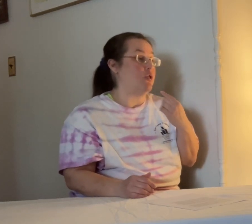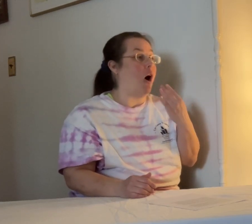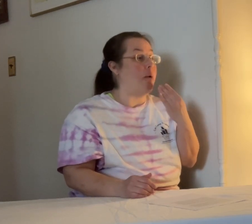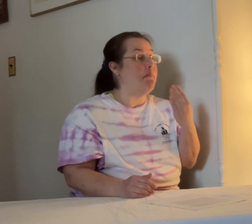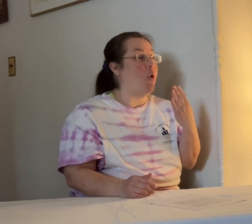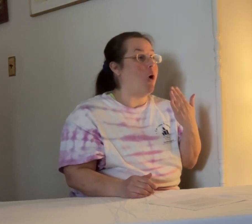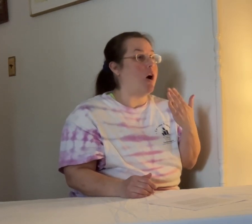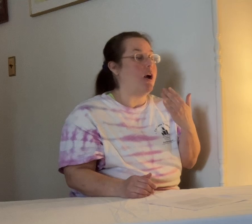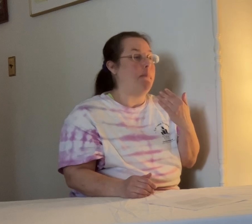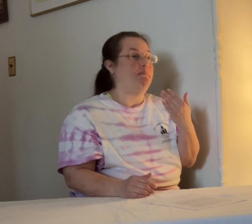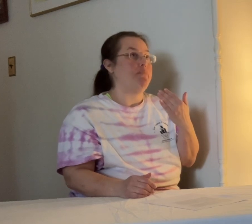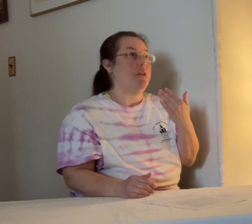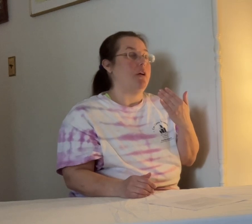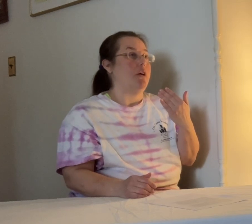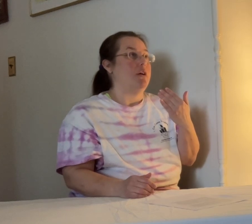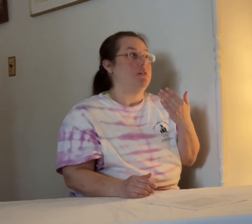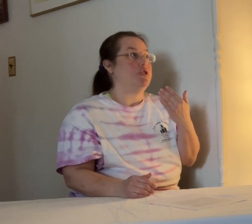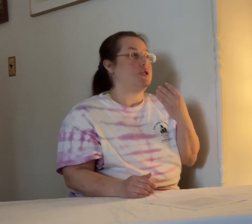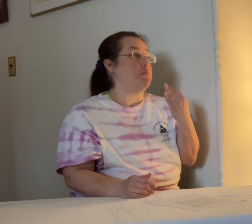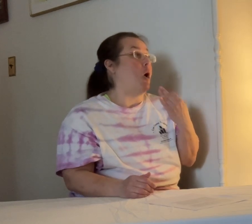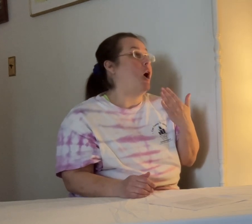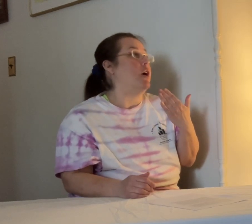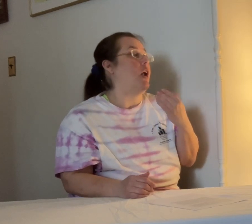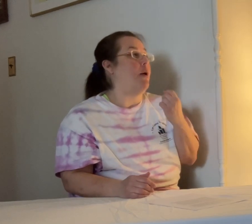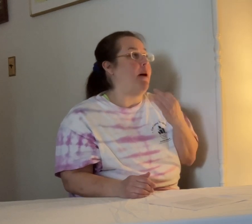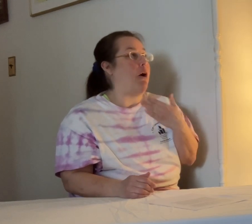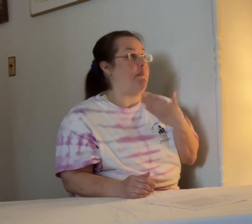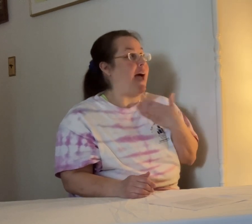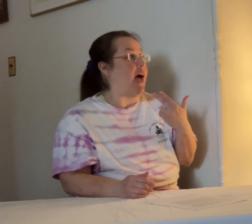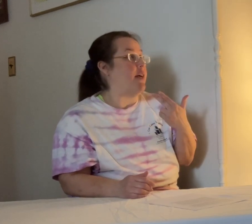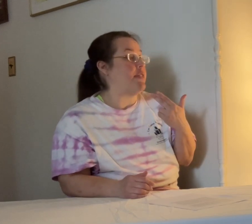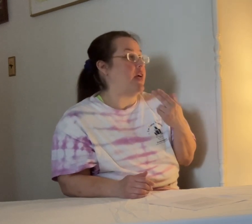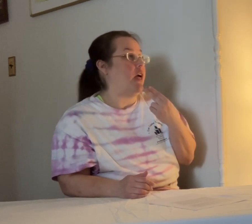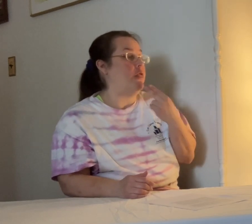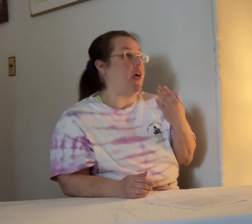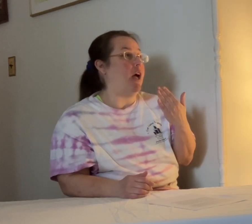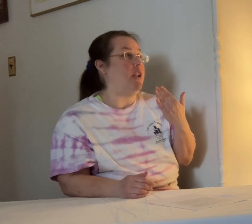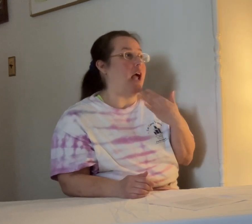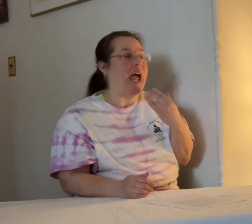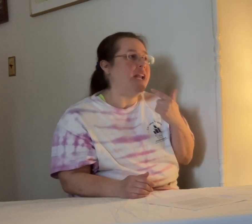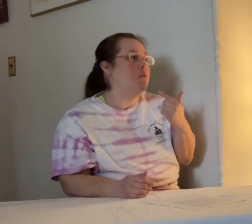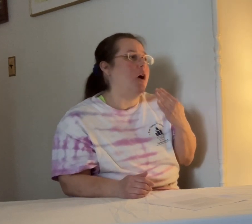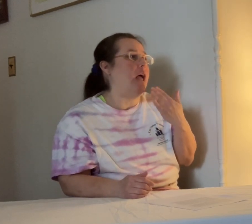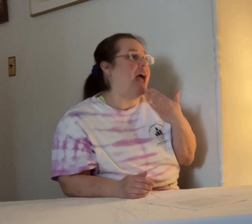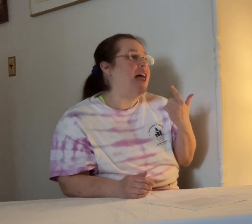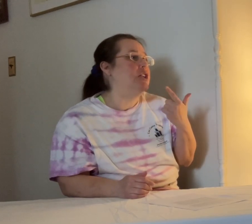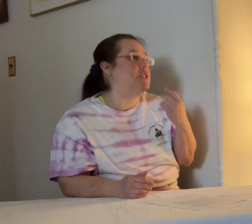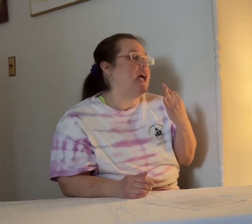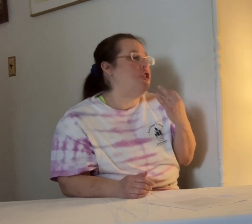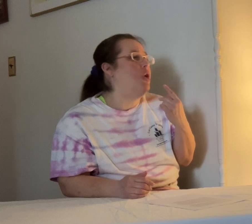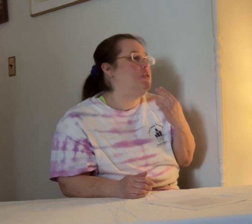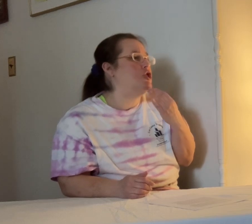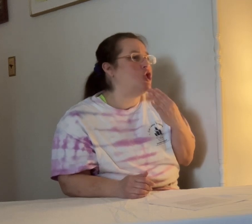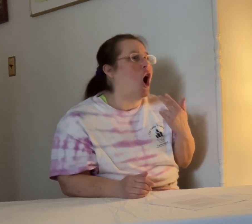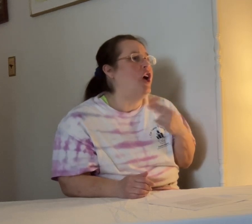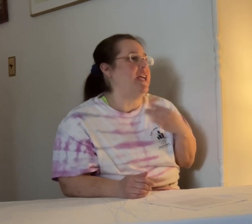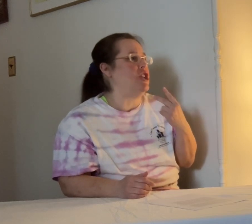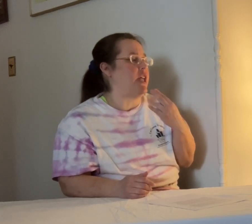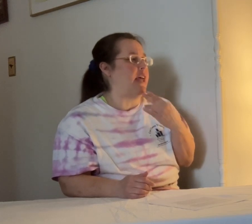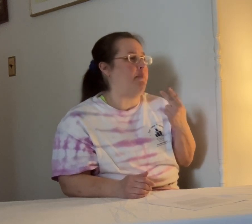are more smart about math than anyone else, and no one's talking to them